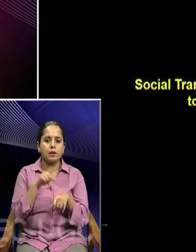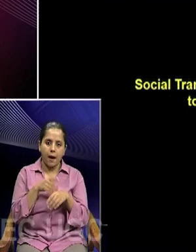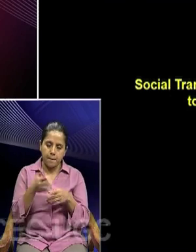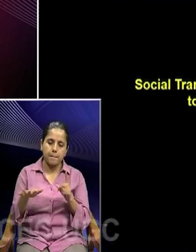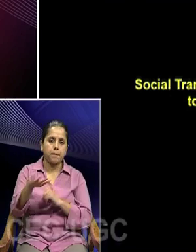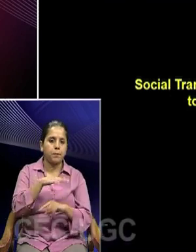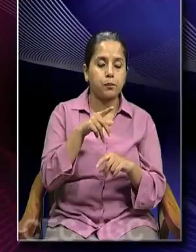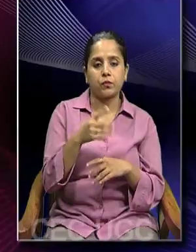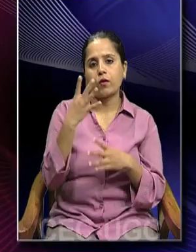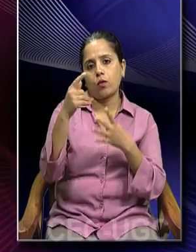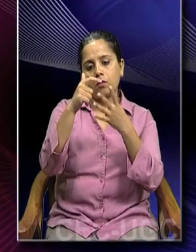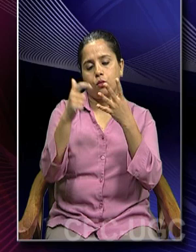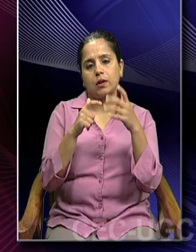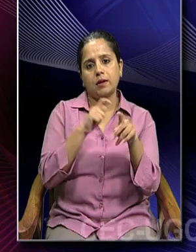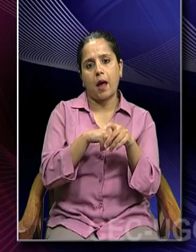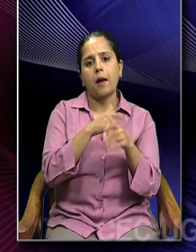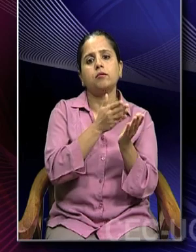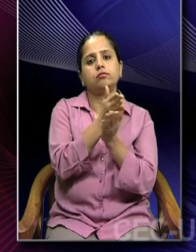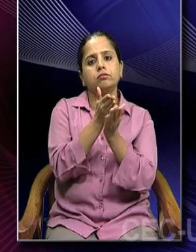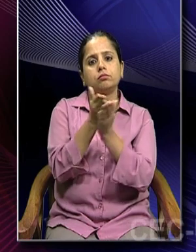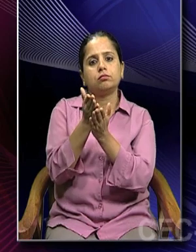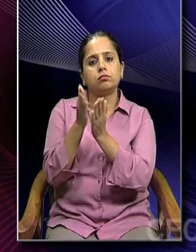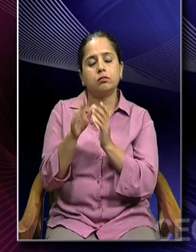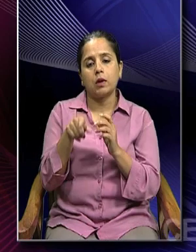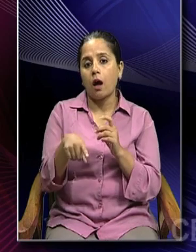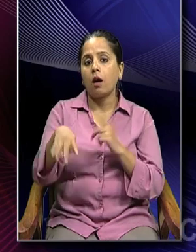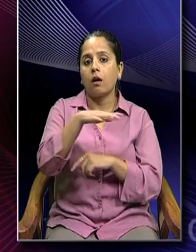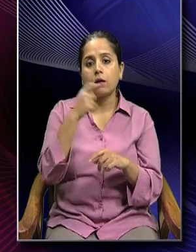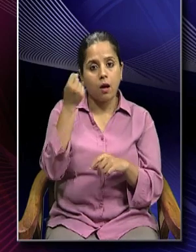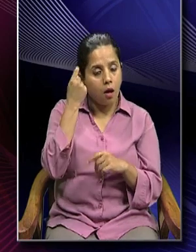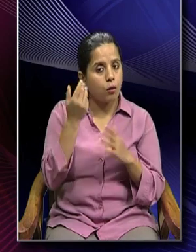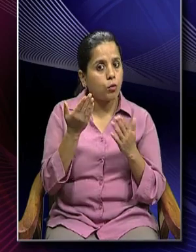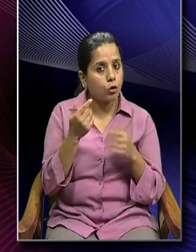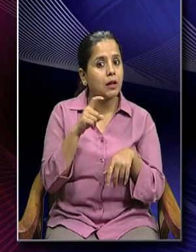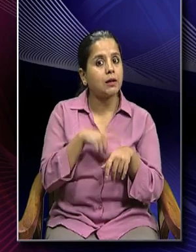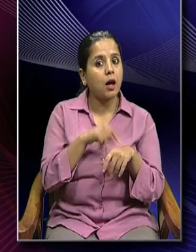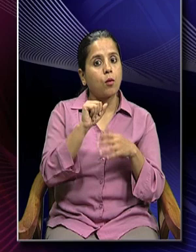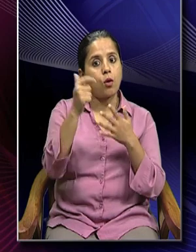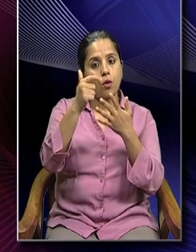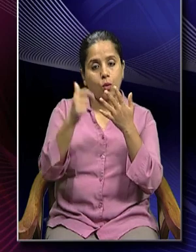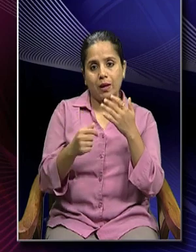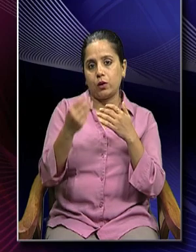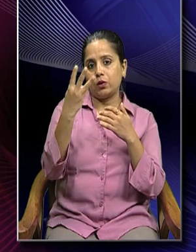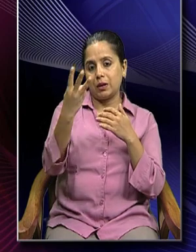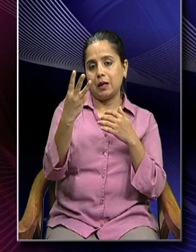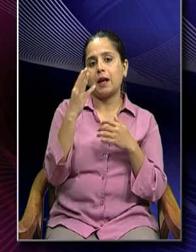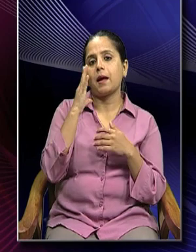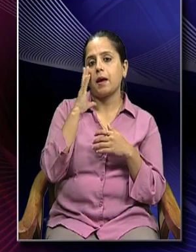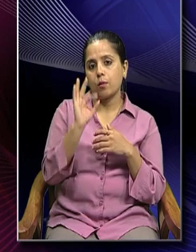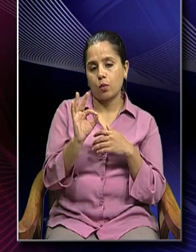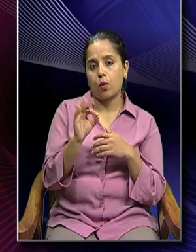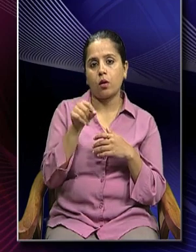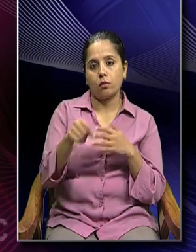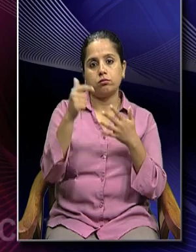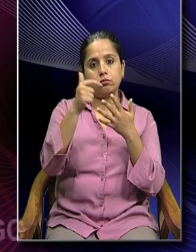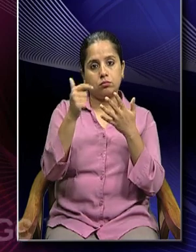So, there are four eras, and these eras can be understood from these three important